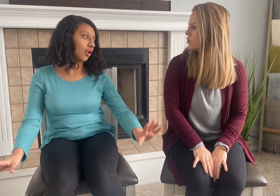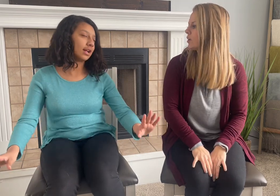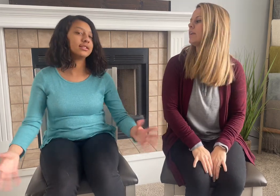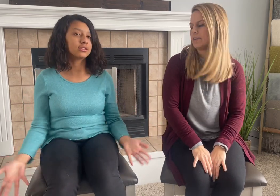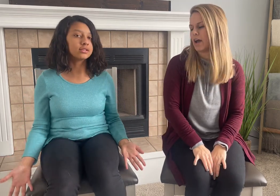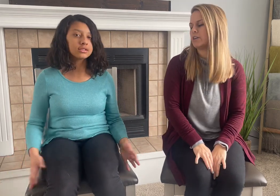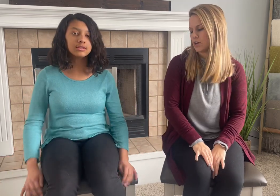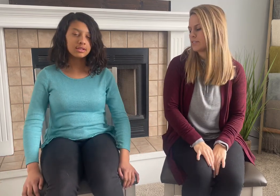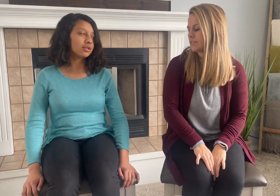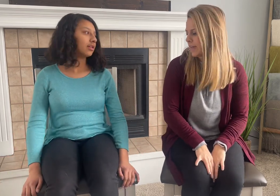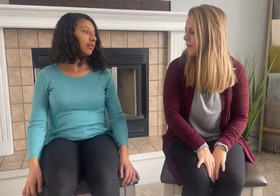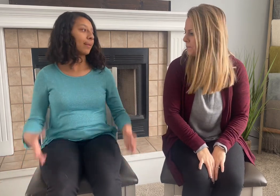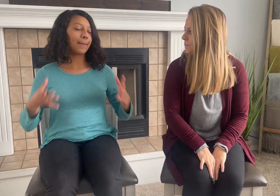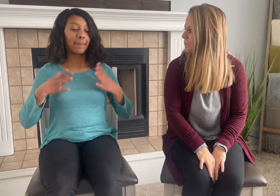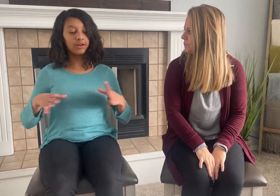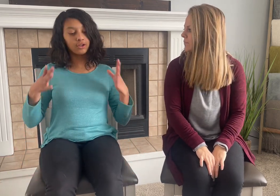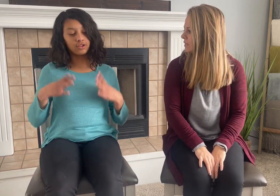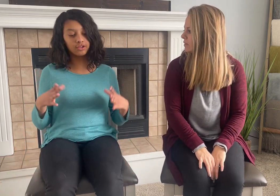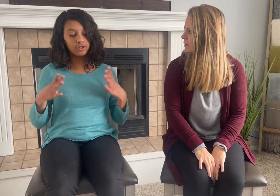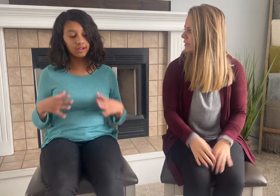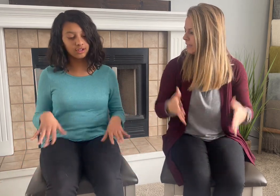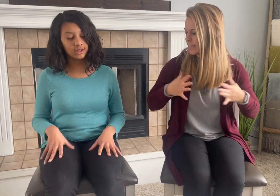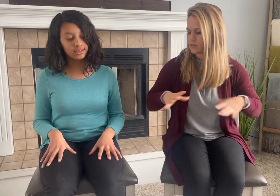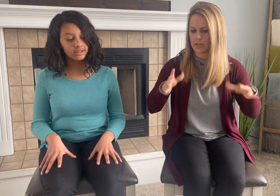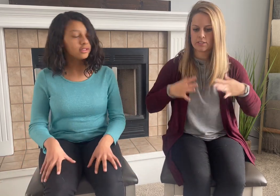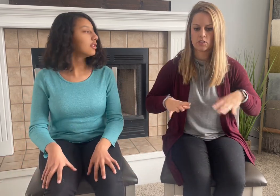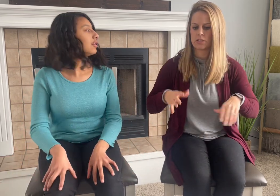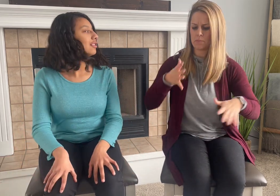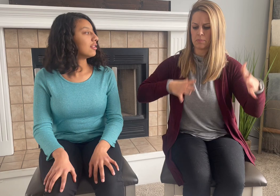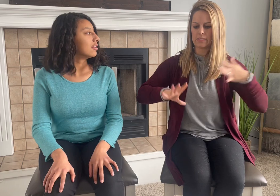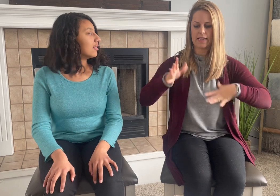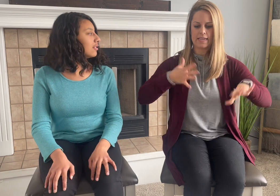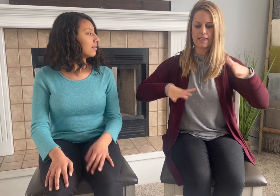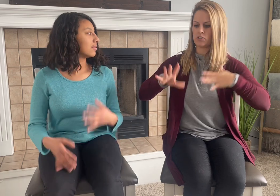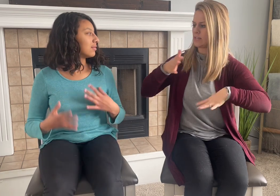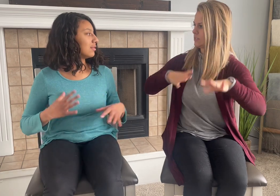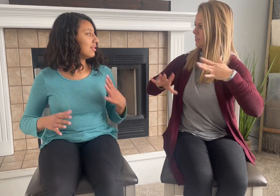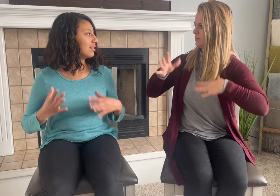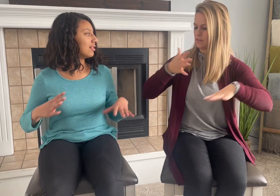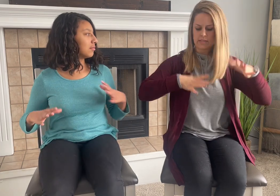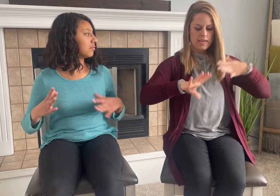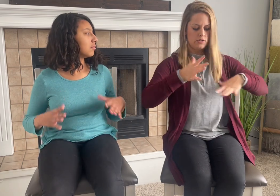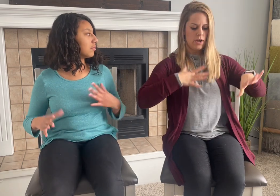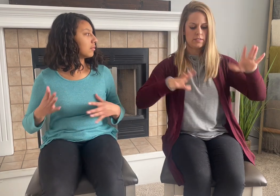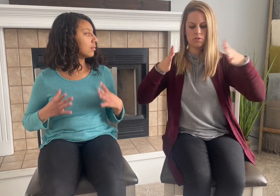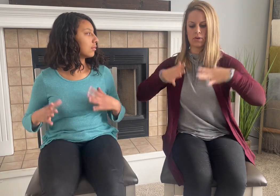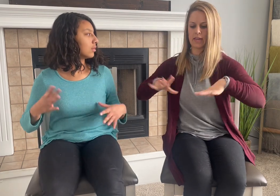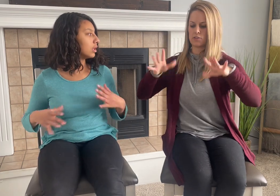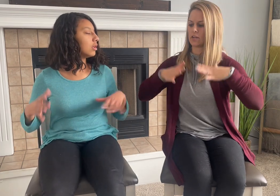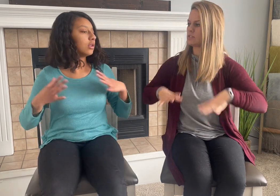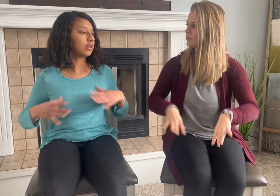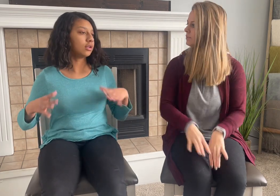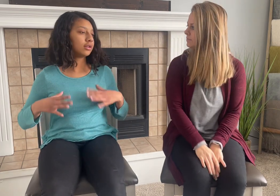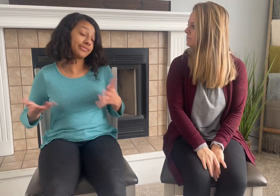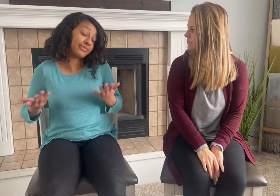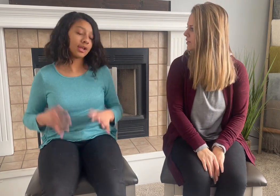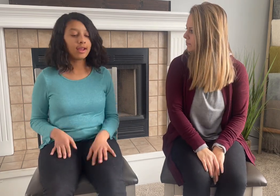shirt, not a dress. Yeah. Get dressed. Or some people saying get dressed. Get dressed or get dressed. Yep.